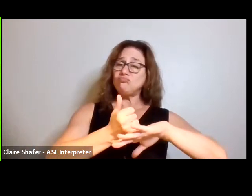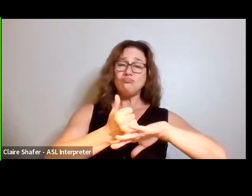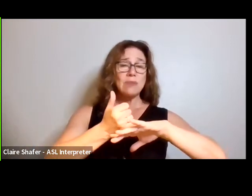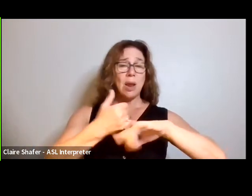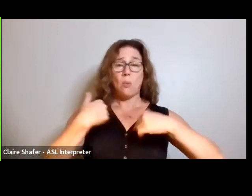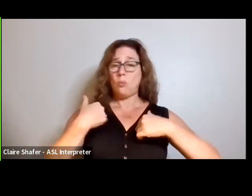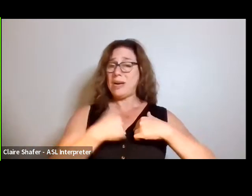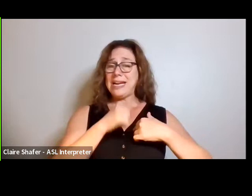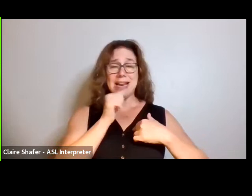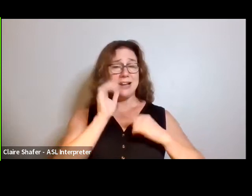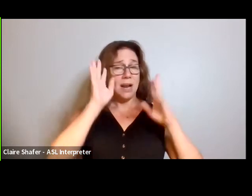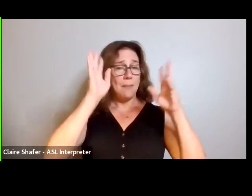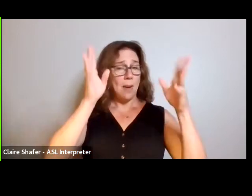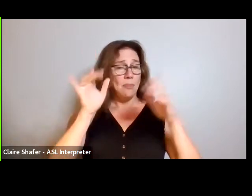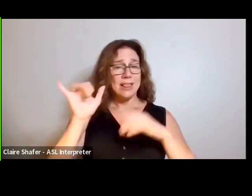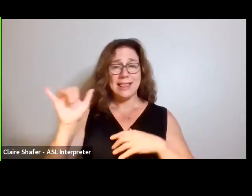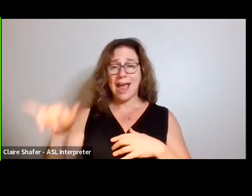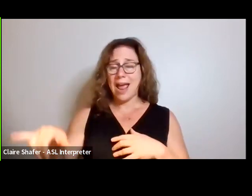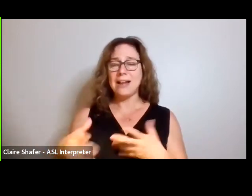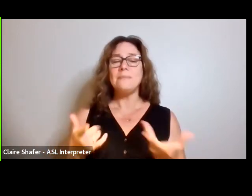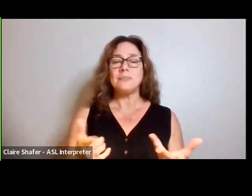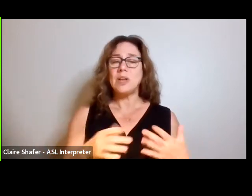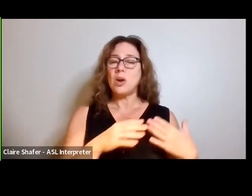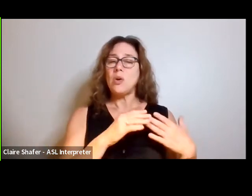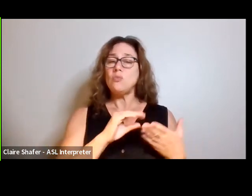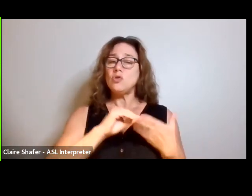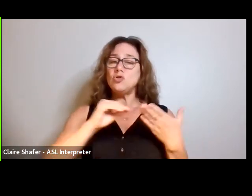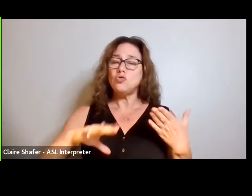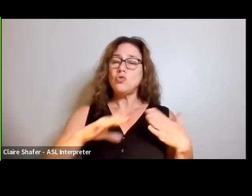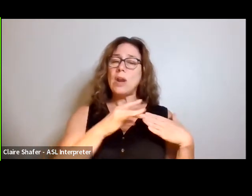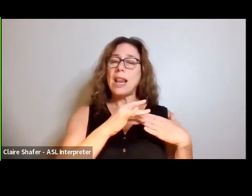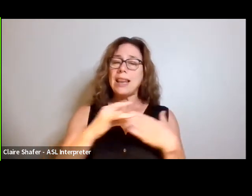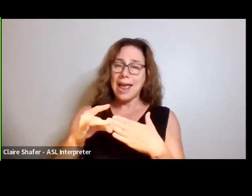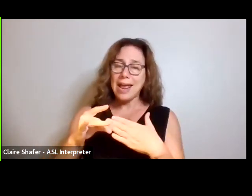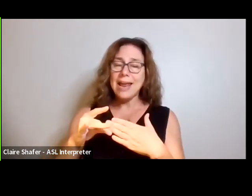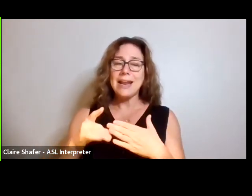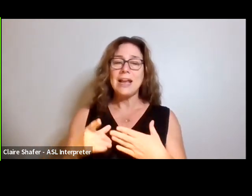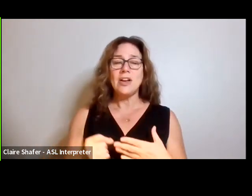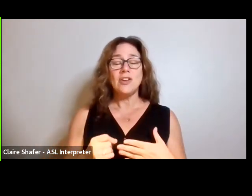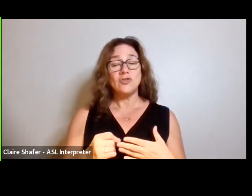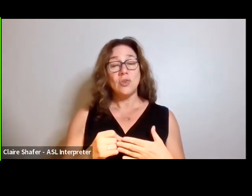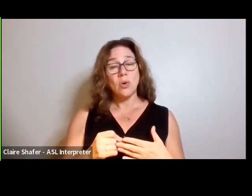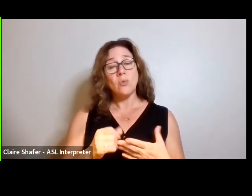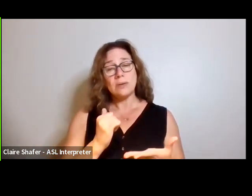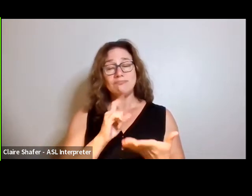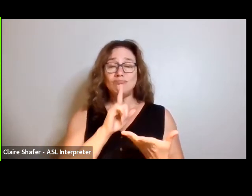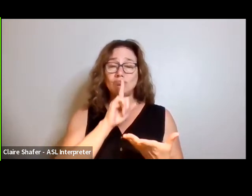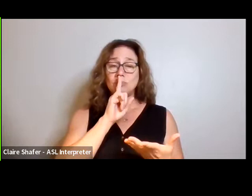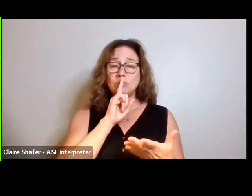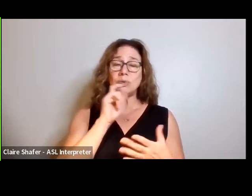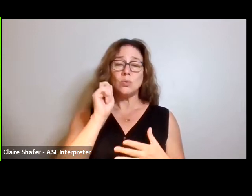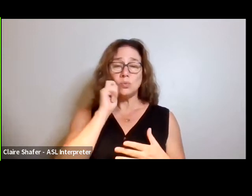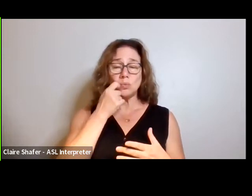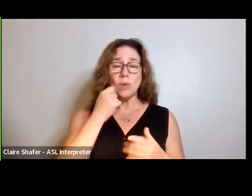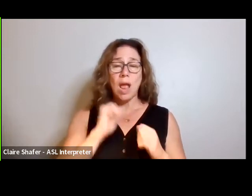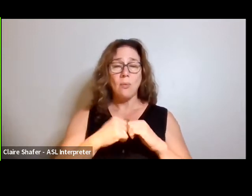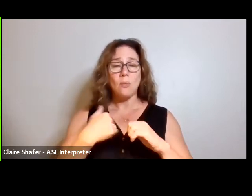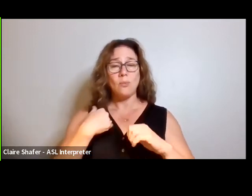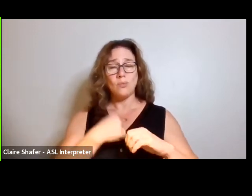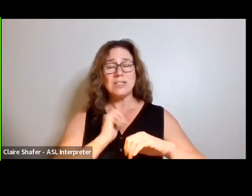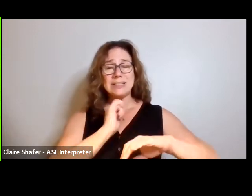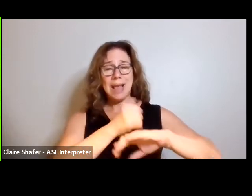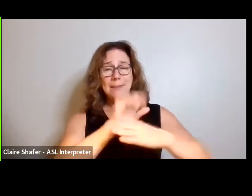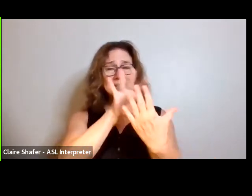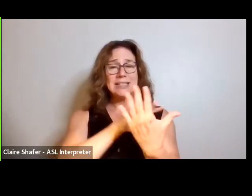with this idea. This was student-led, which also helped with how we created and adjusted our schedule. So I want to thank for everybody getting